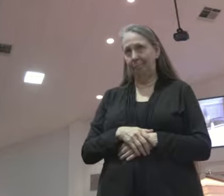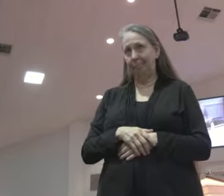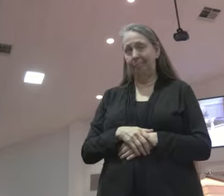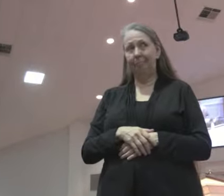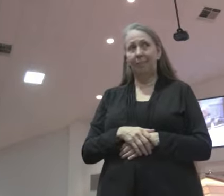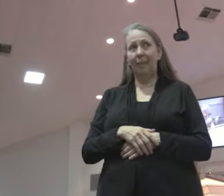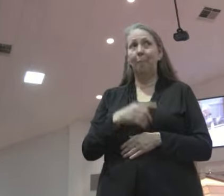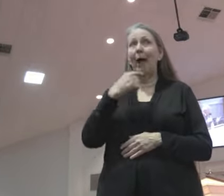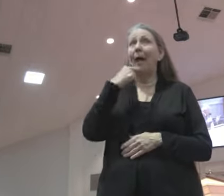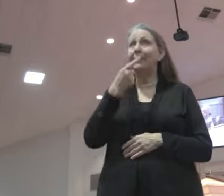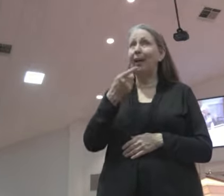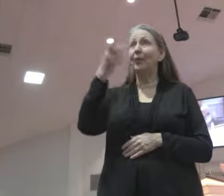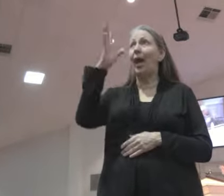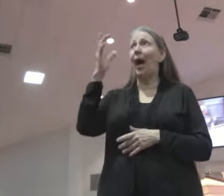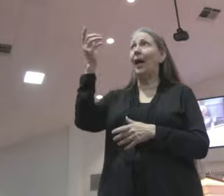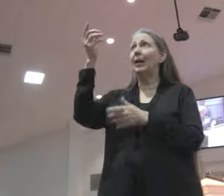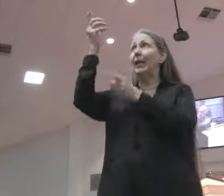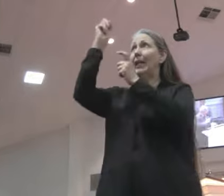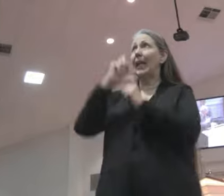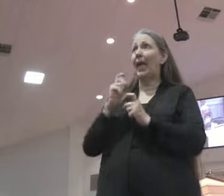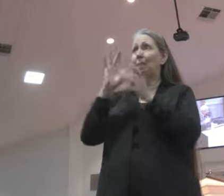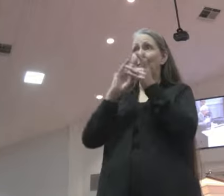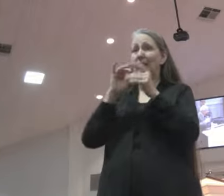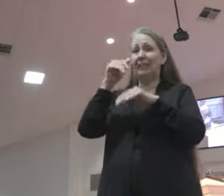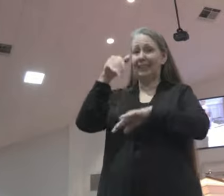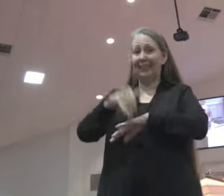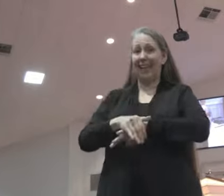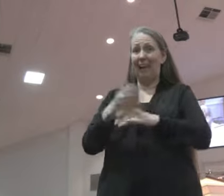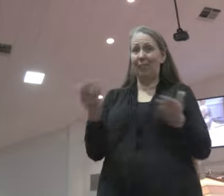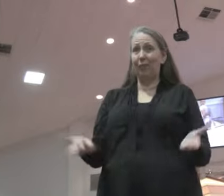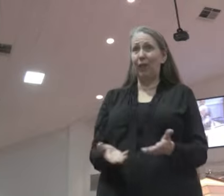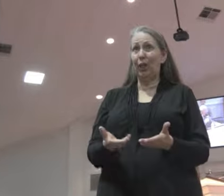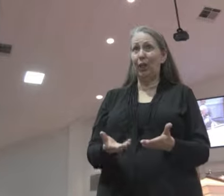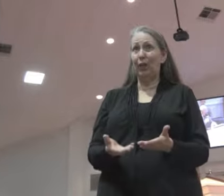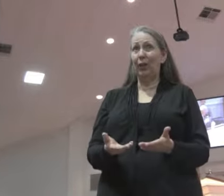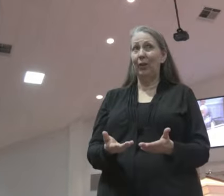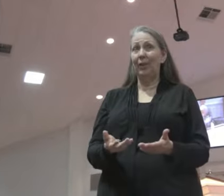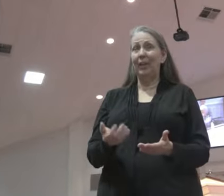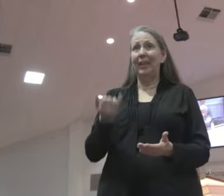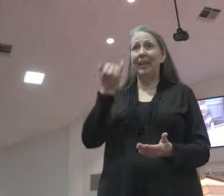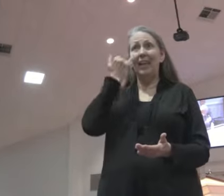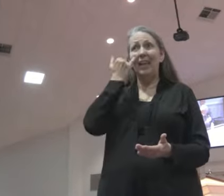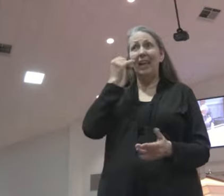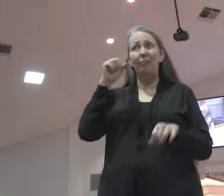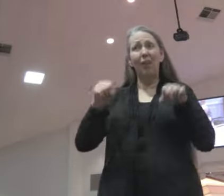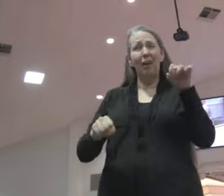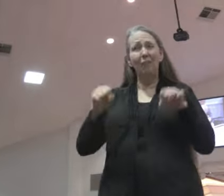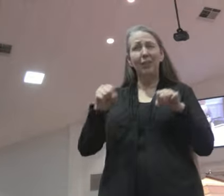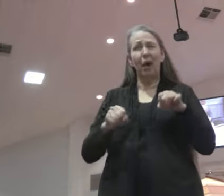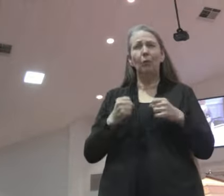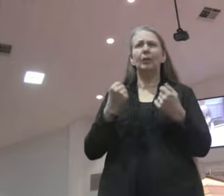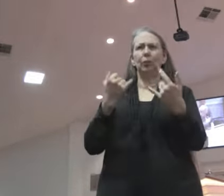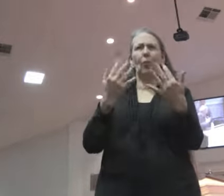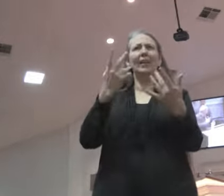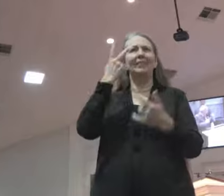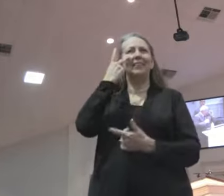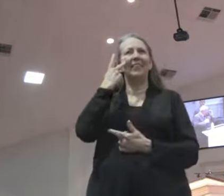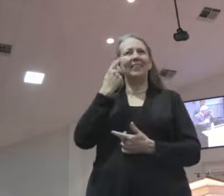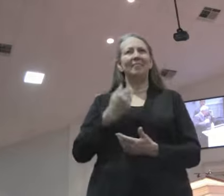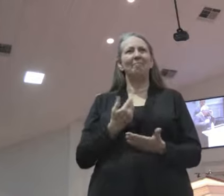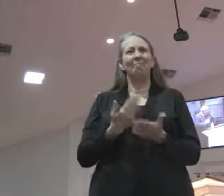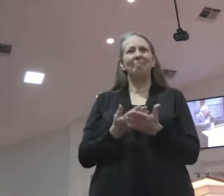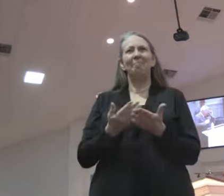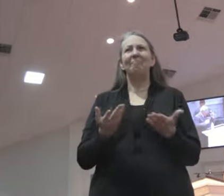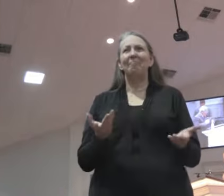But when I tell you God give me a message for this church tonight, amen. If you have any doubt, hang on a few minutes, all right? Amen. Book